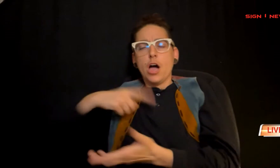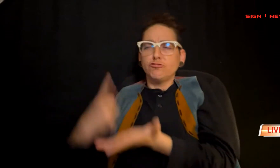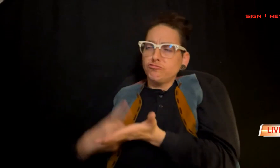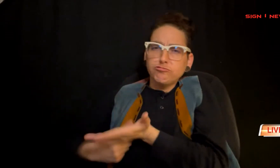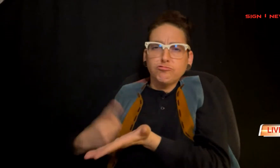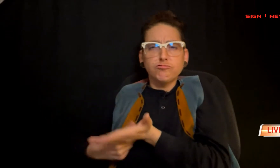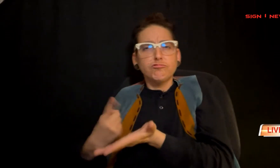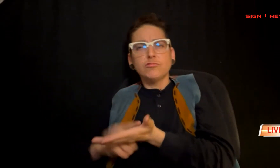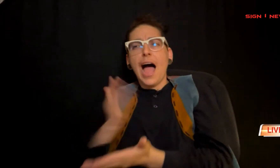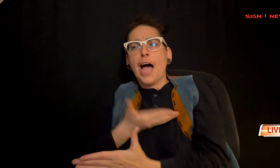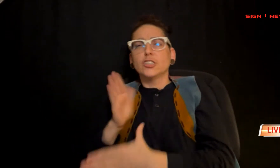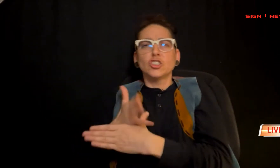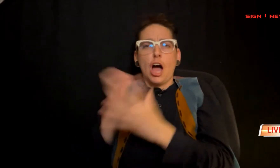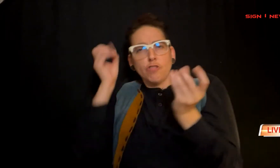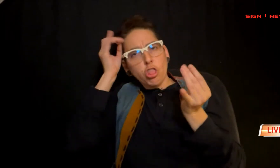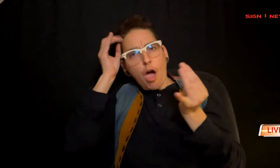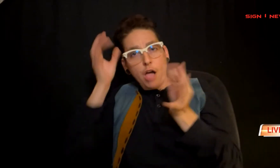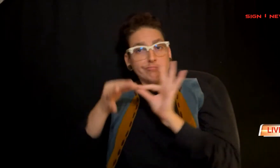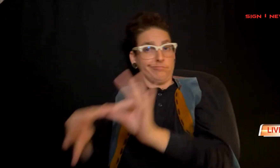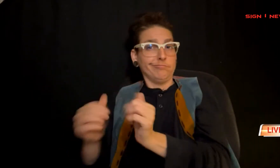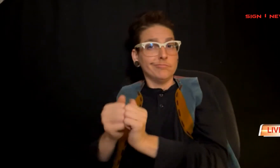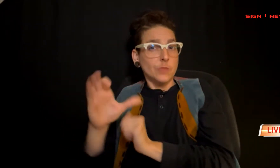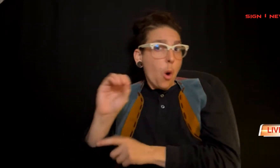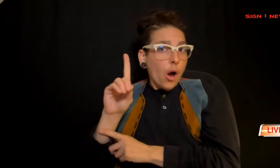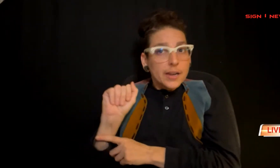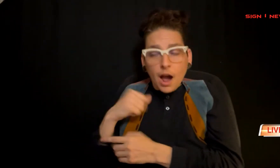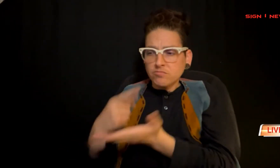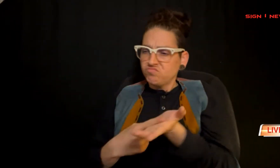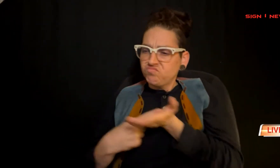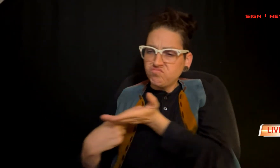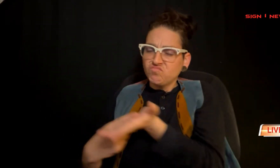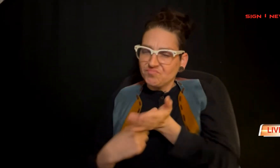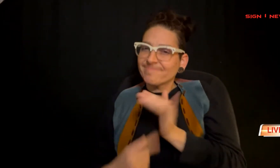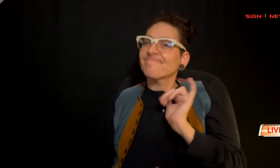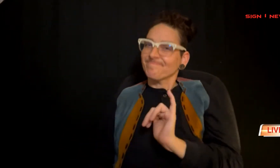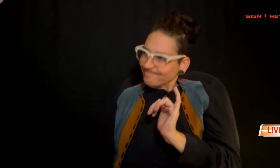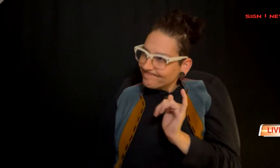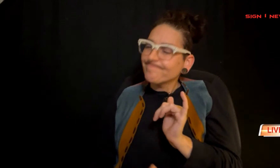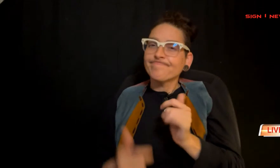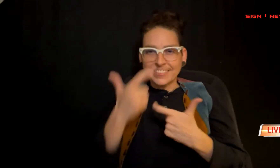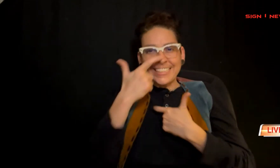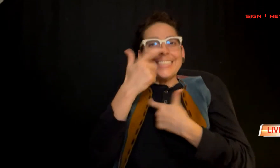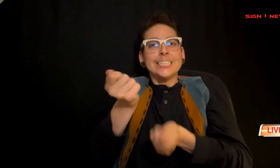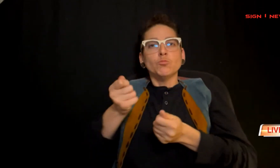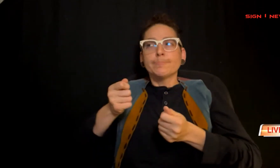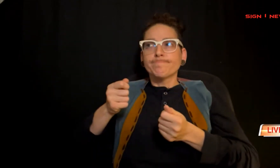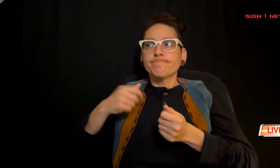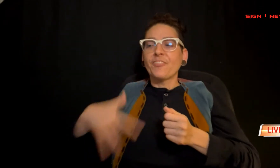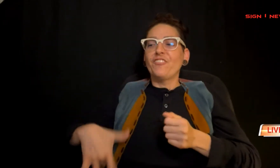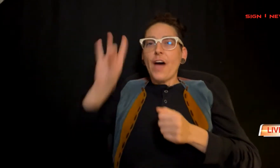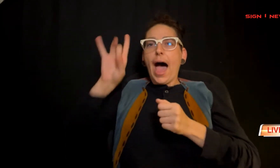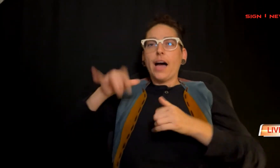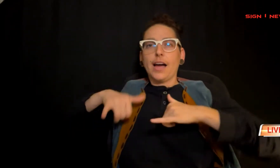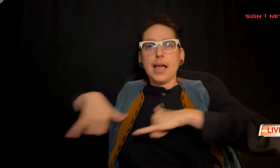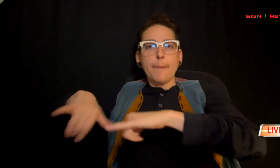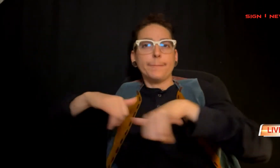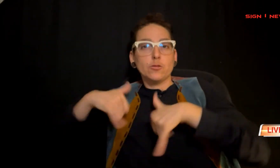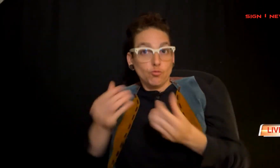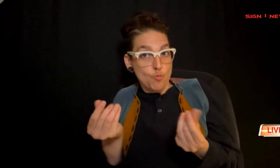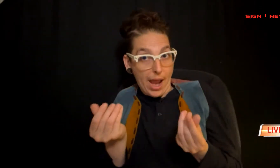I have friends in other organizations, and we talked about it. We shared our thoughts about Coda. It was interesting, and